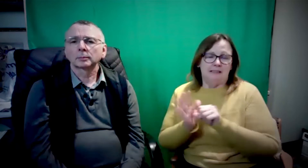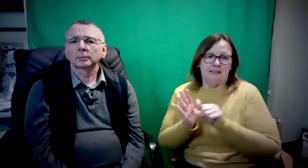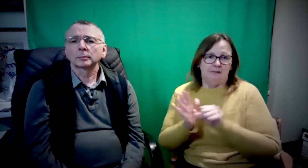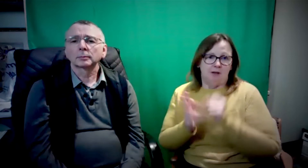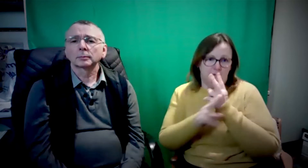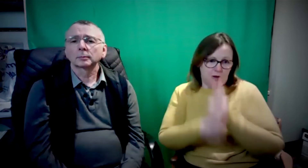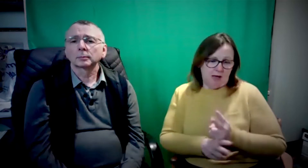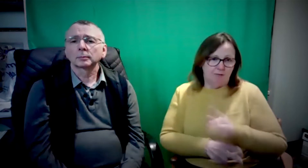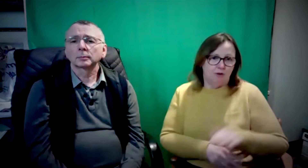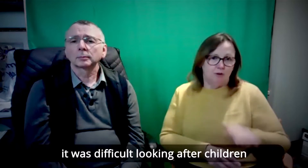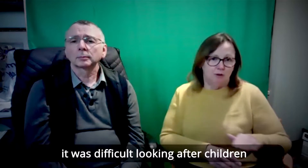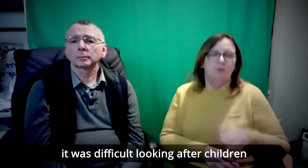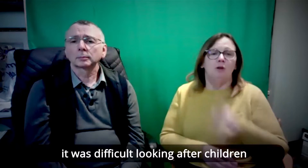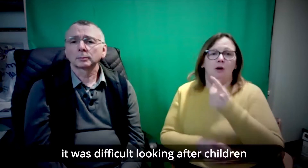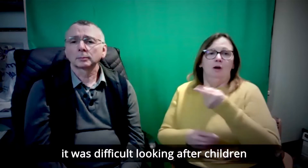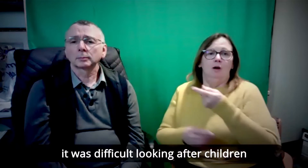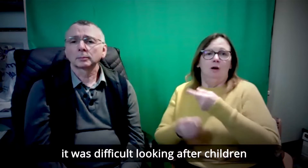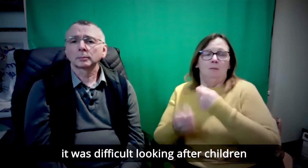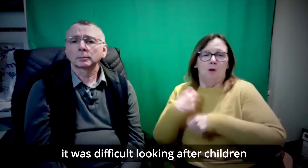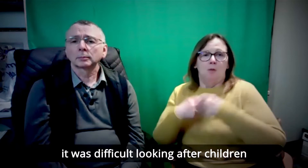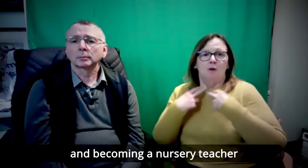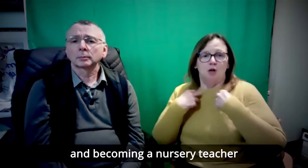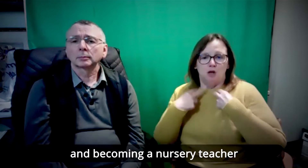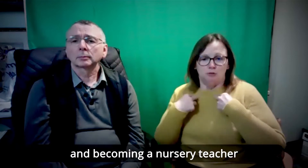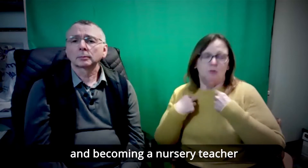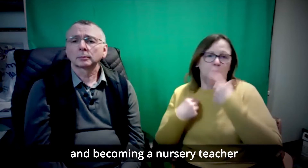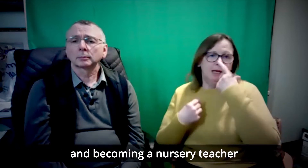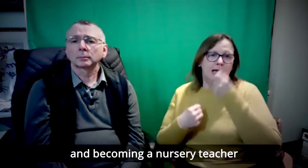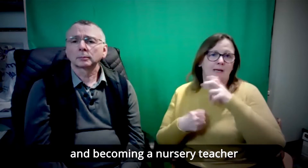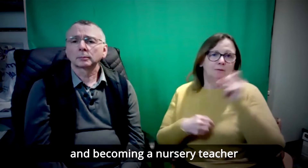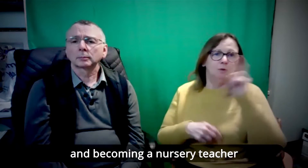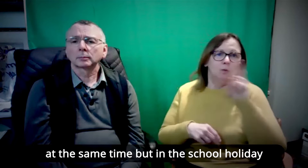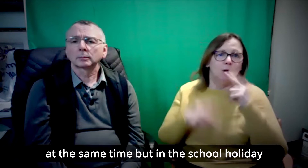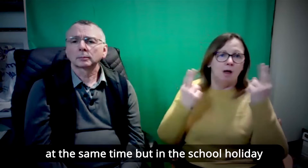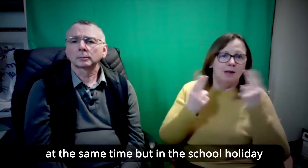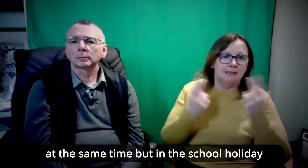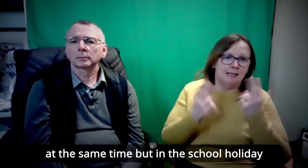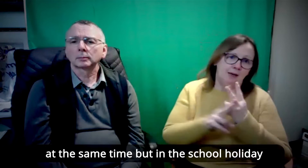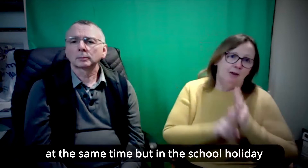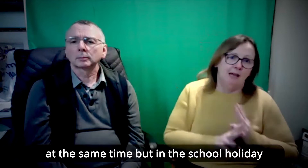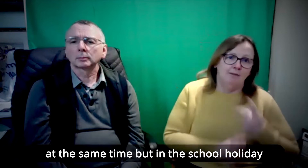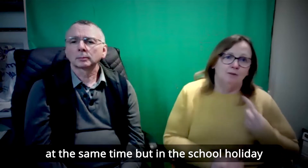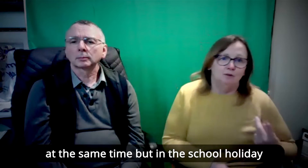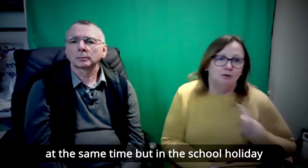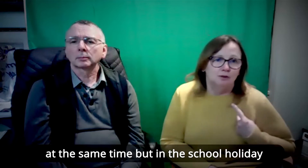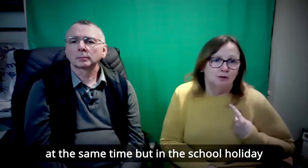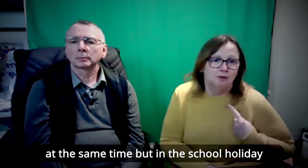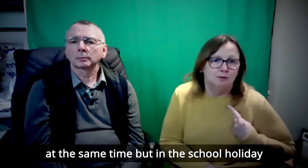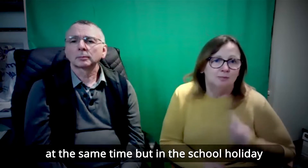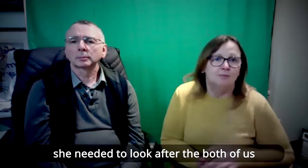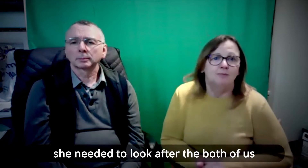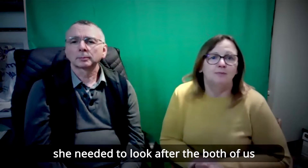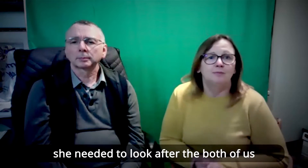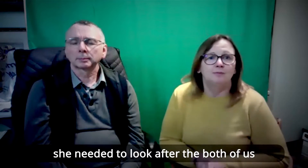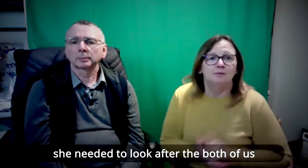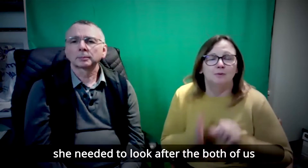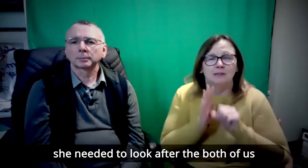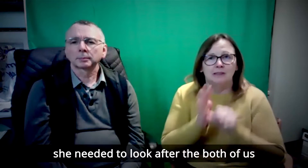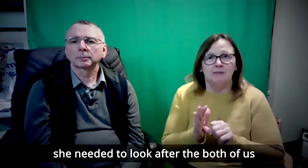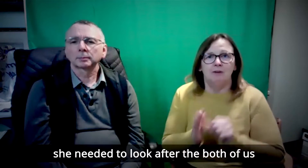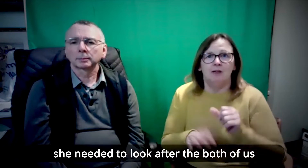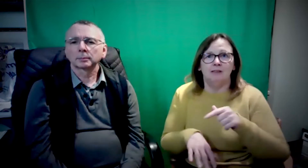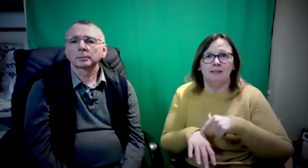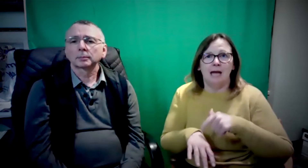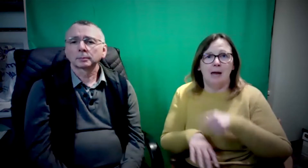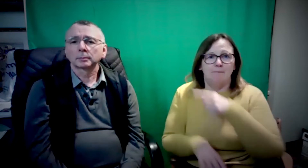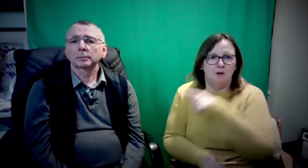work. It was difficult working for the children and becoming a nursery teacher at the same time. But in the school holiday, she needed to look after the